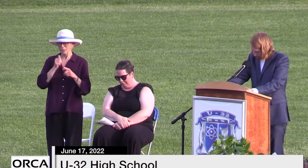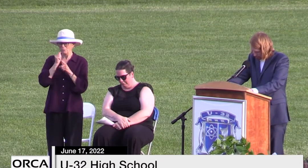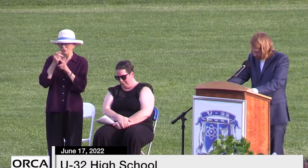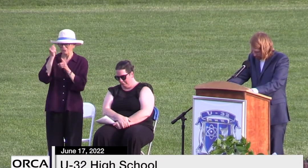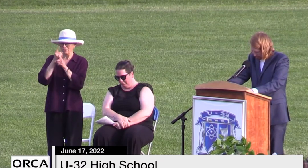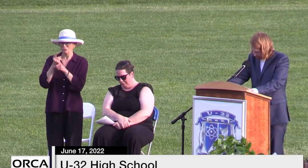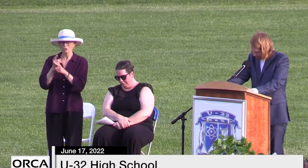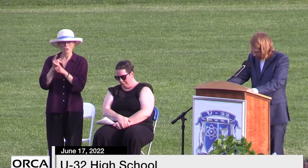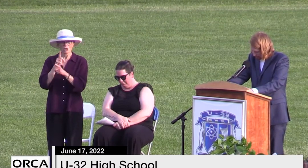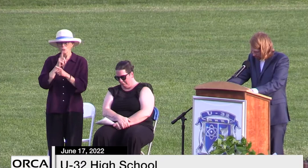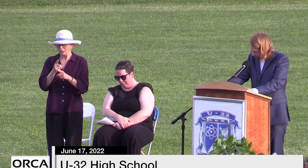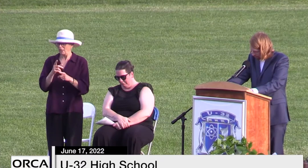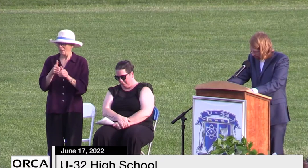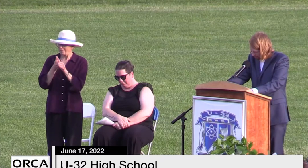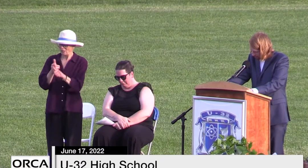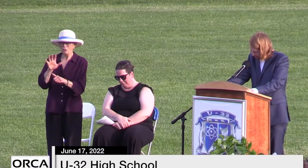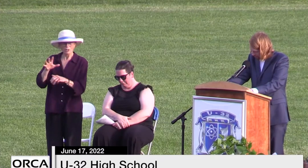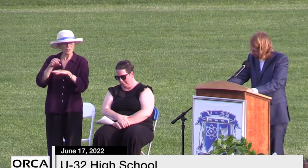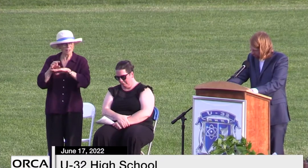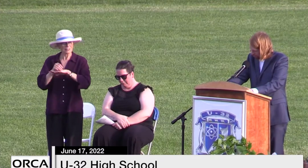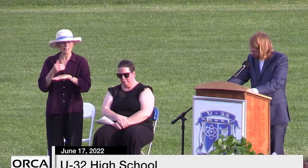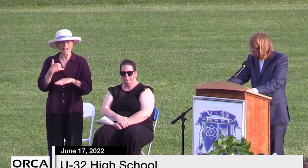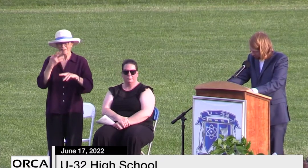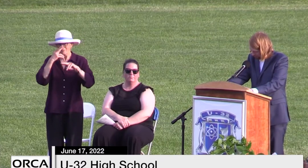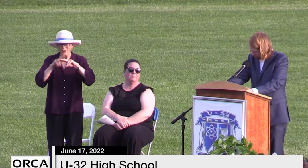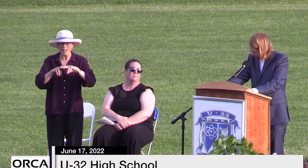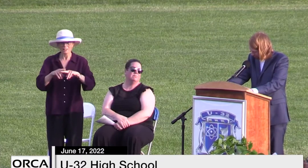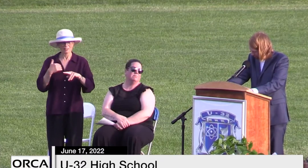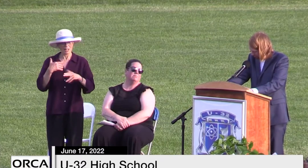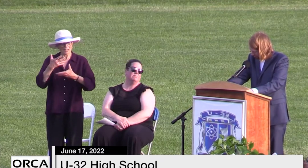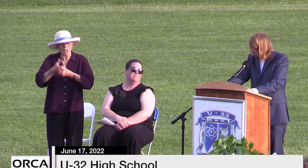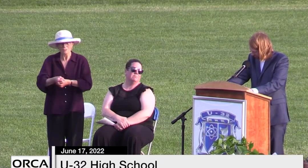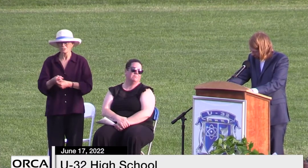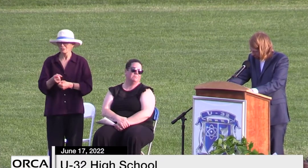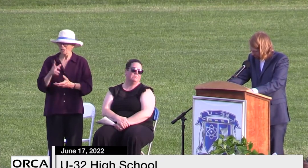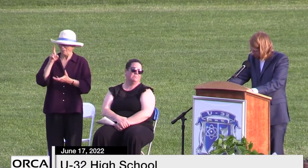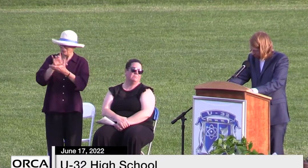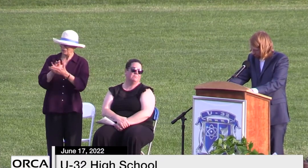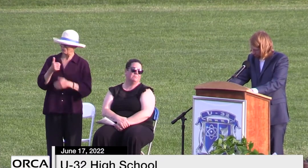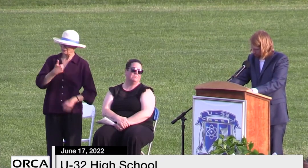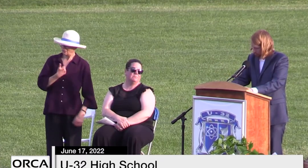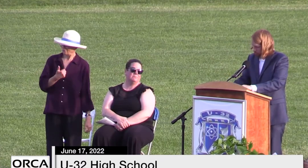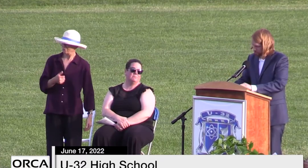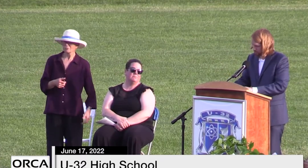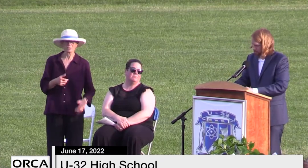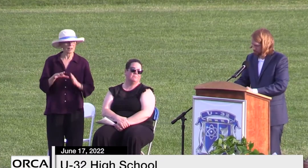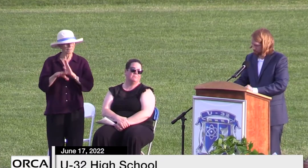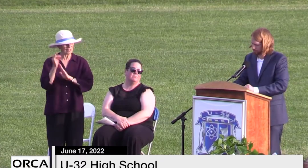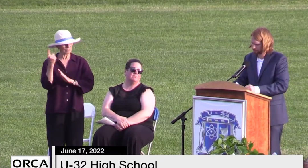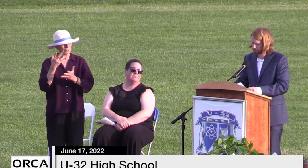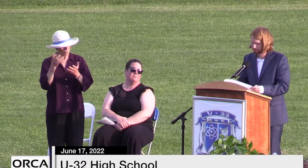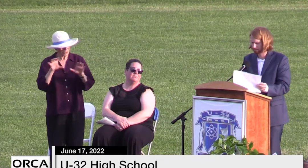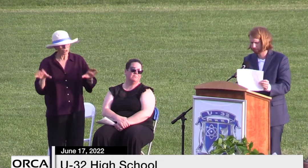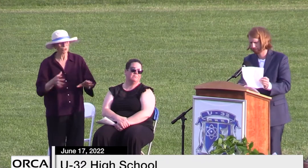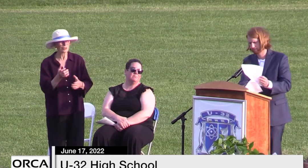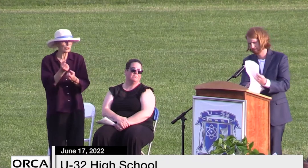gone through with their advice. Have fun, have confidence, believe in yourself, find something you want to do and